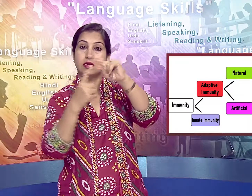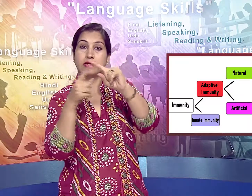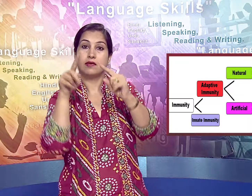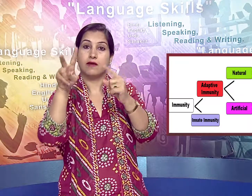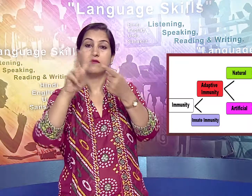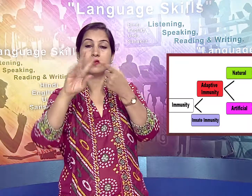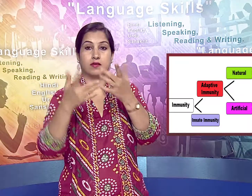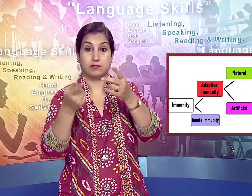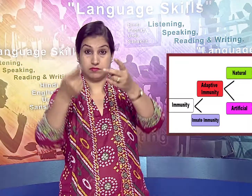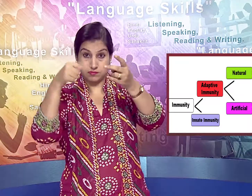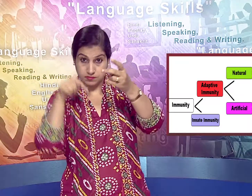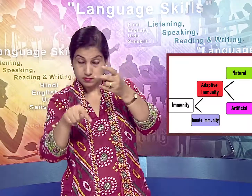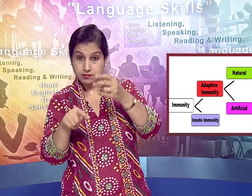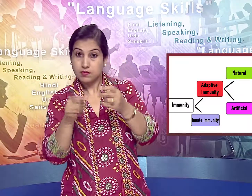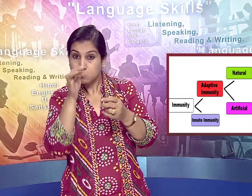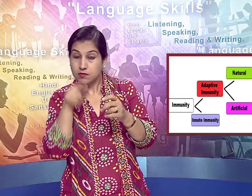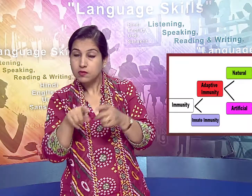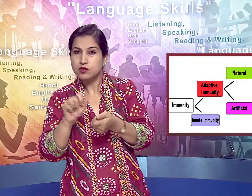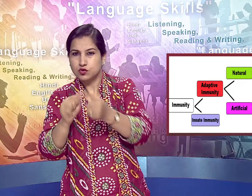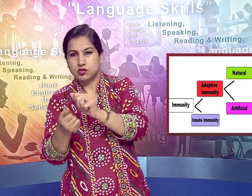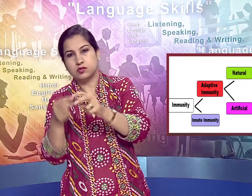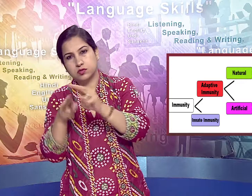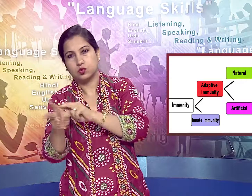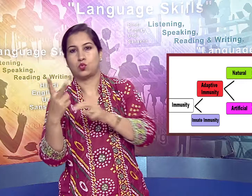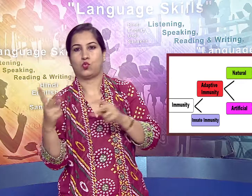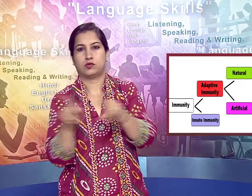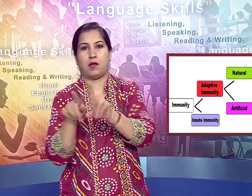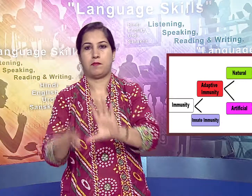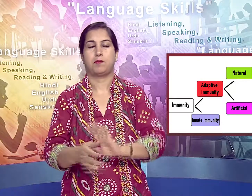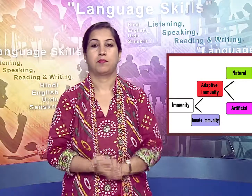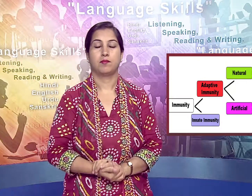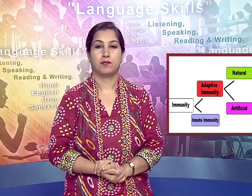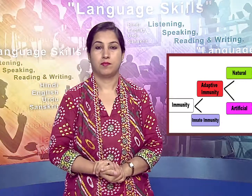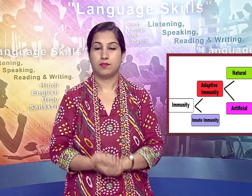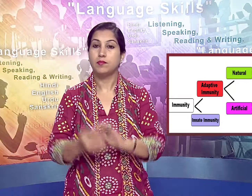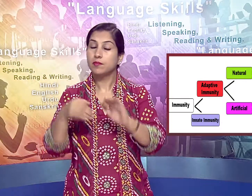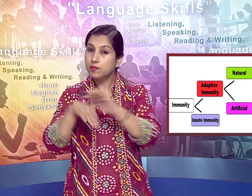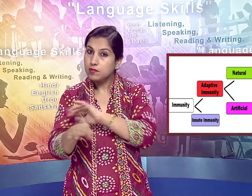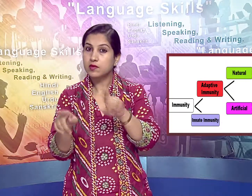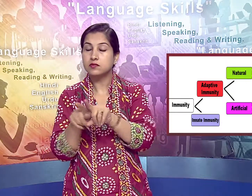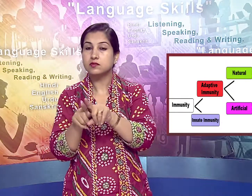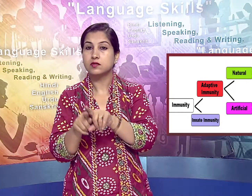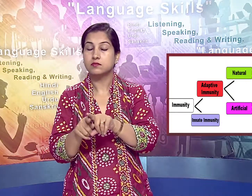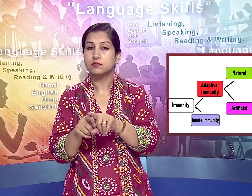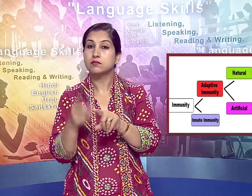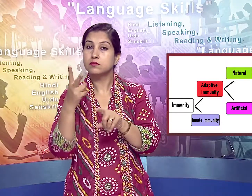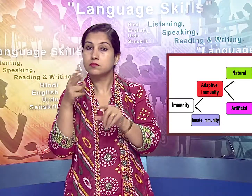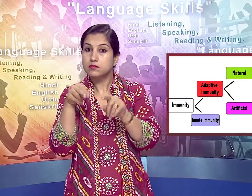and the artificial is also of two types. The artificial immunity we